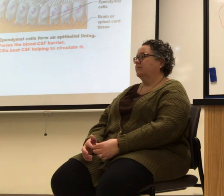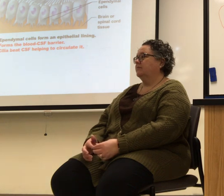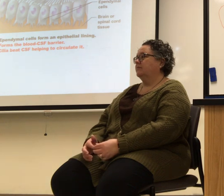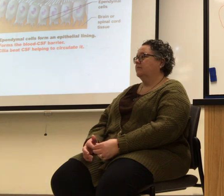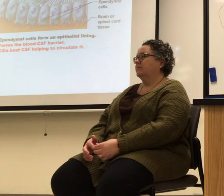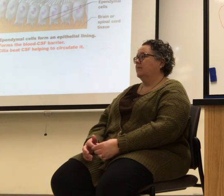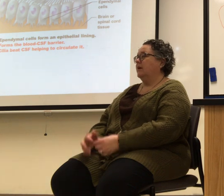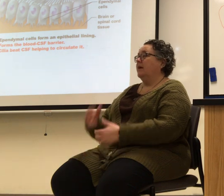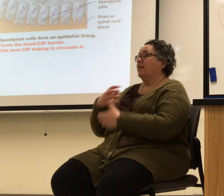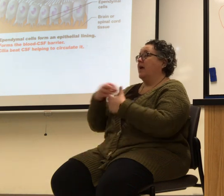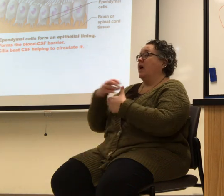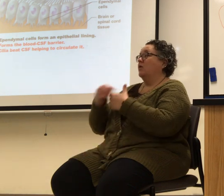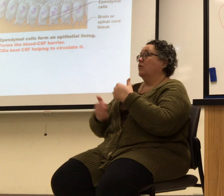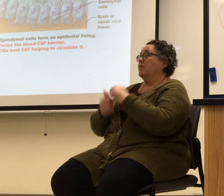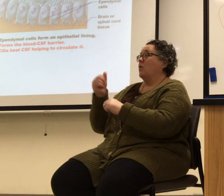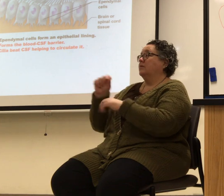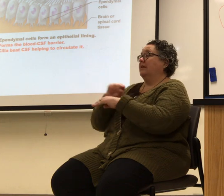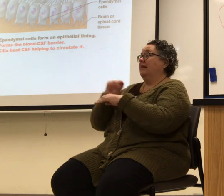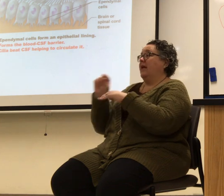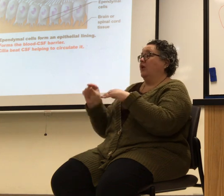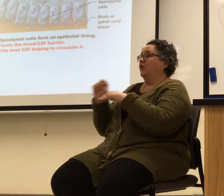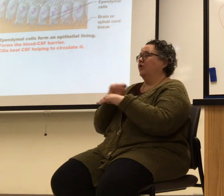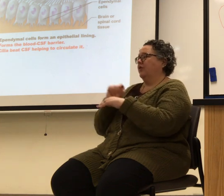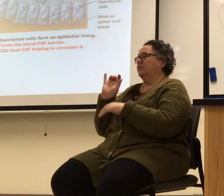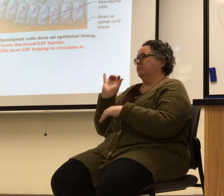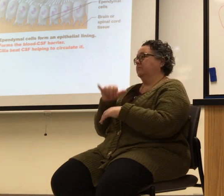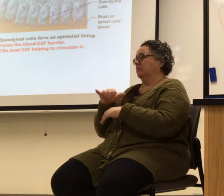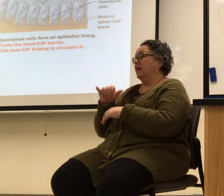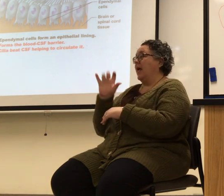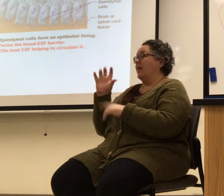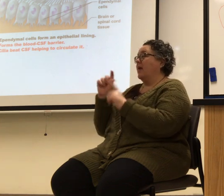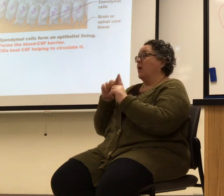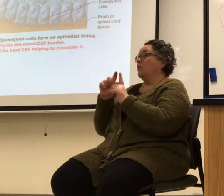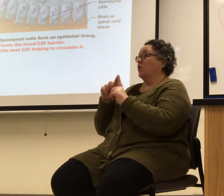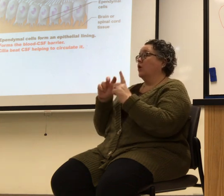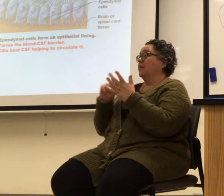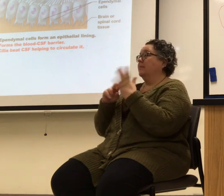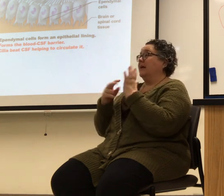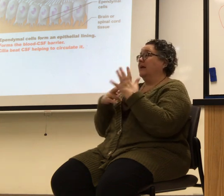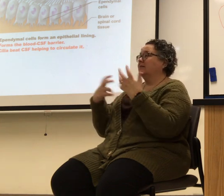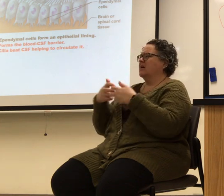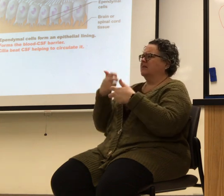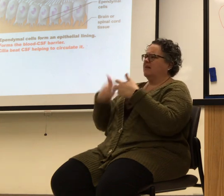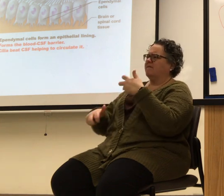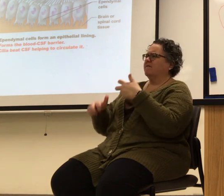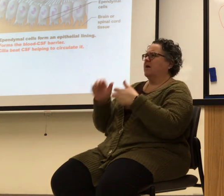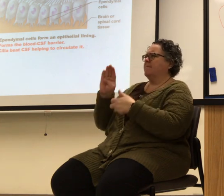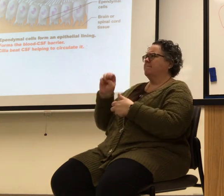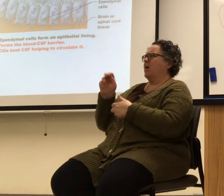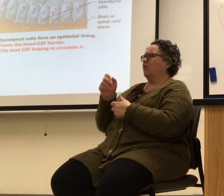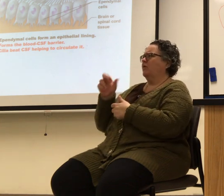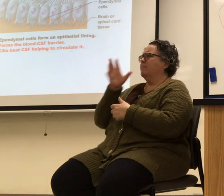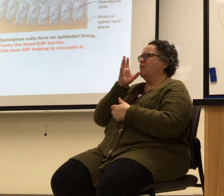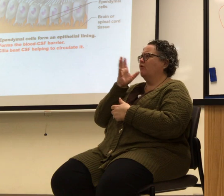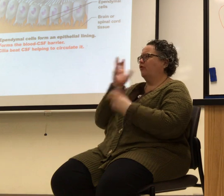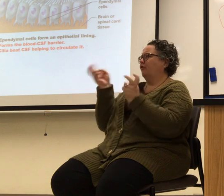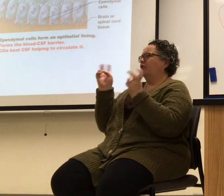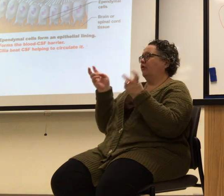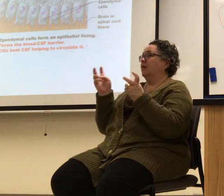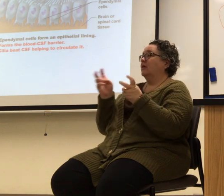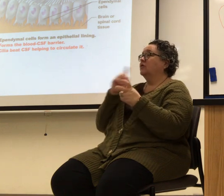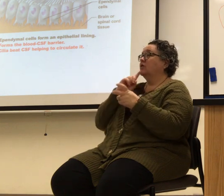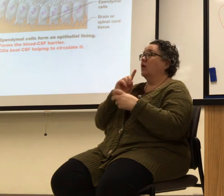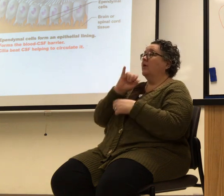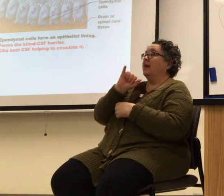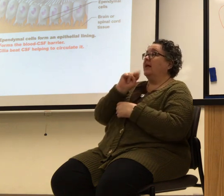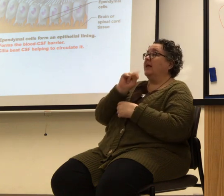What's the outermost layer? And it's a word that means tough mother. Okay. So it goes intimate mother,